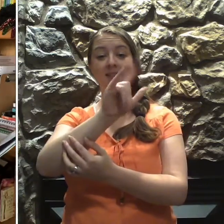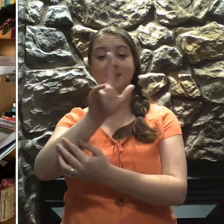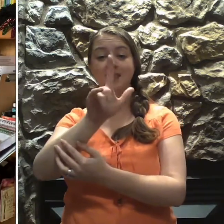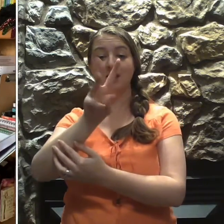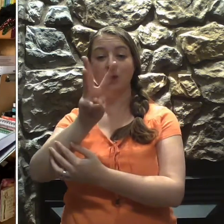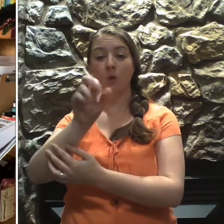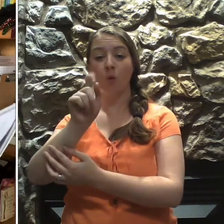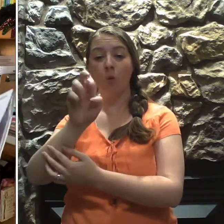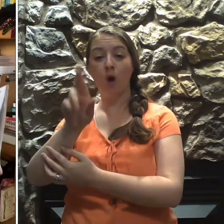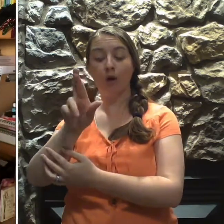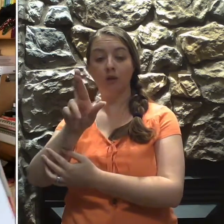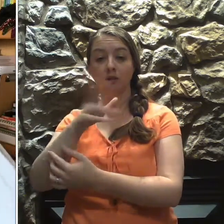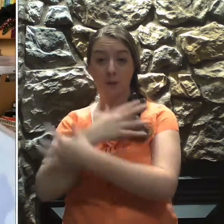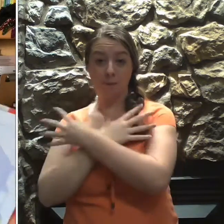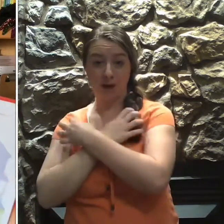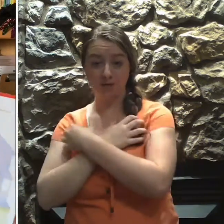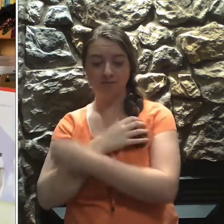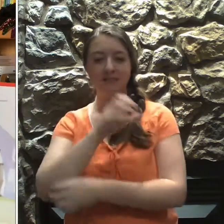Oh, the picture.